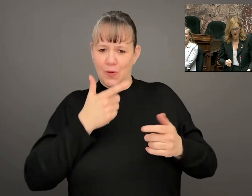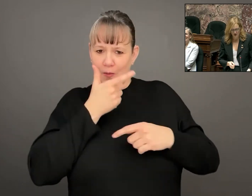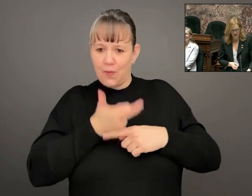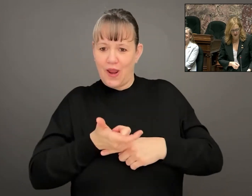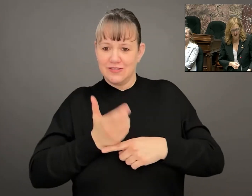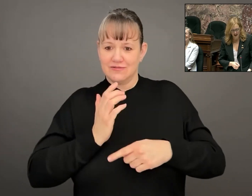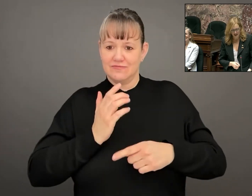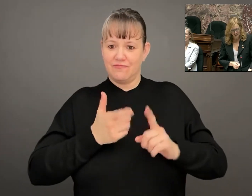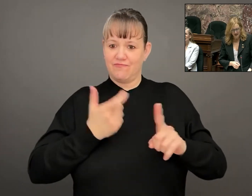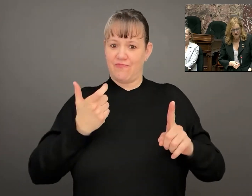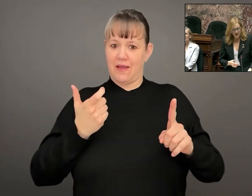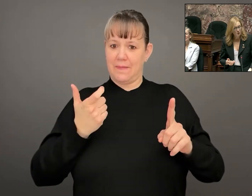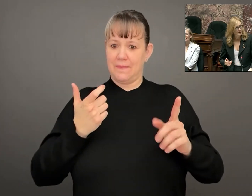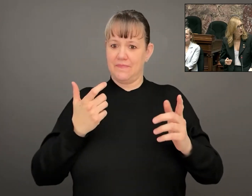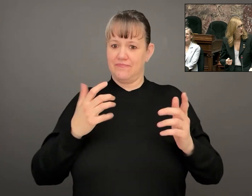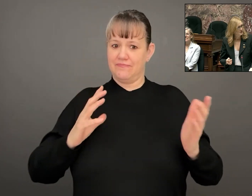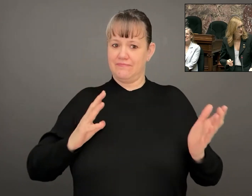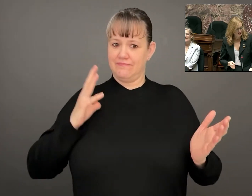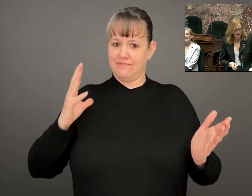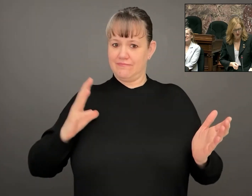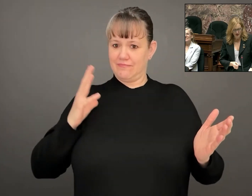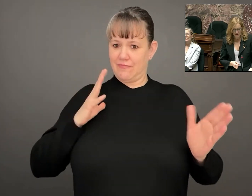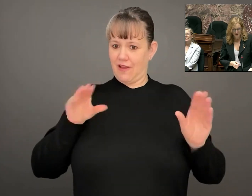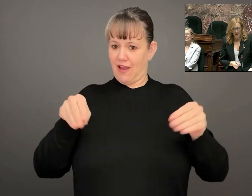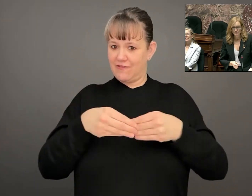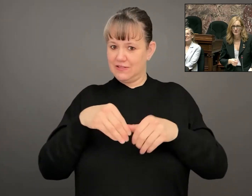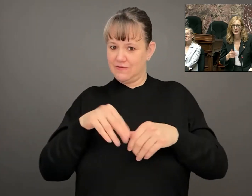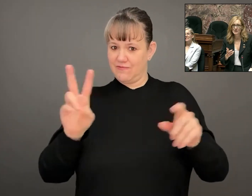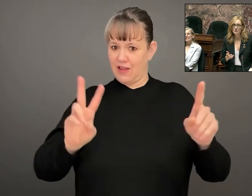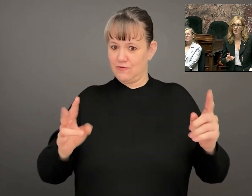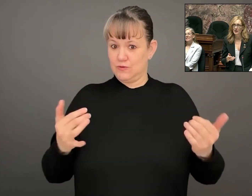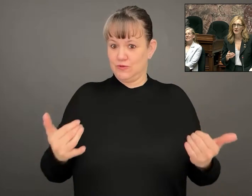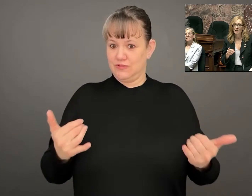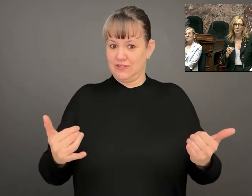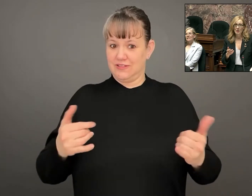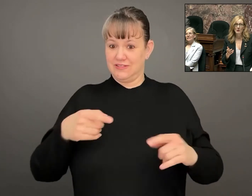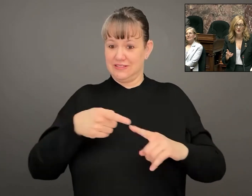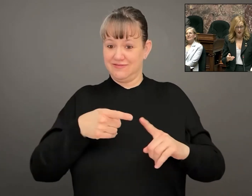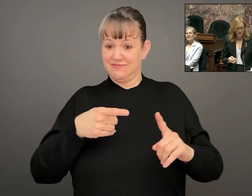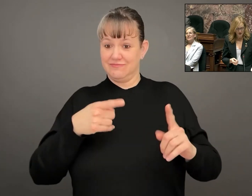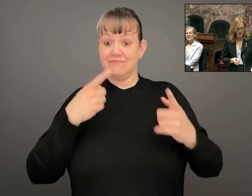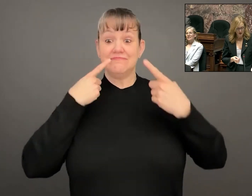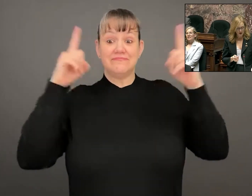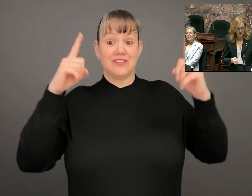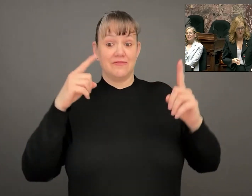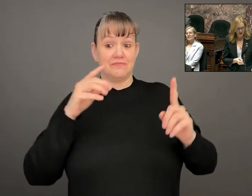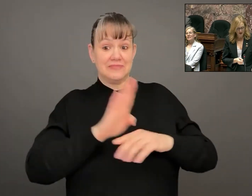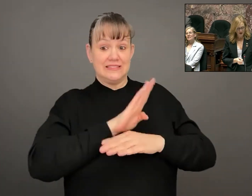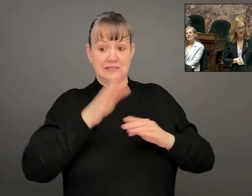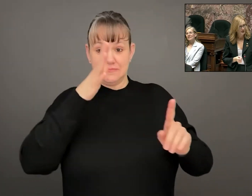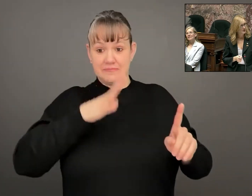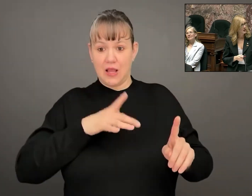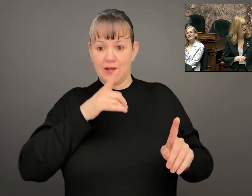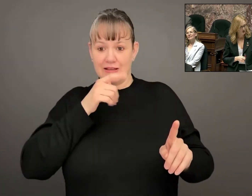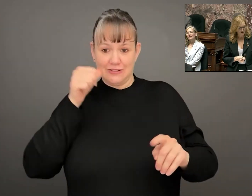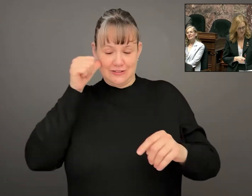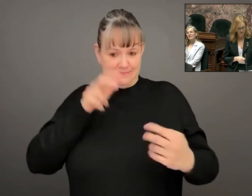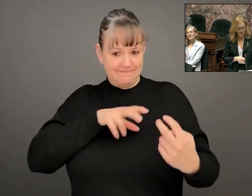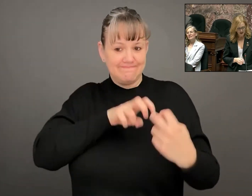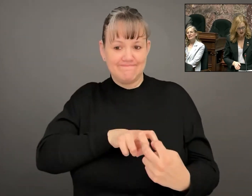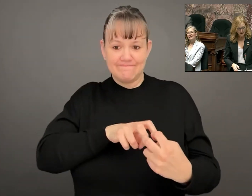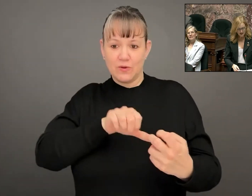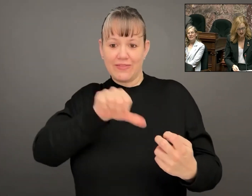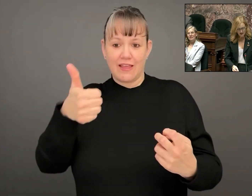in Vancouver today. This well-known and successful businessman yesterday met with another large investor and challenged